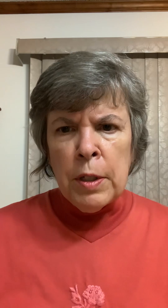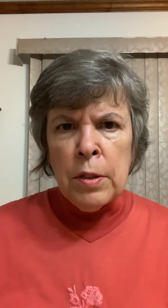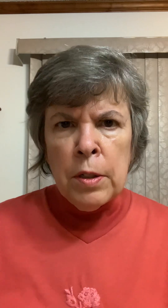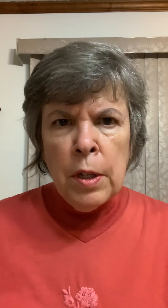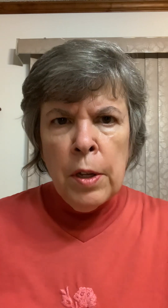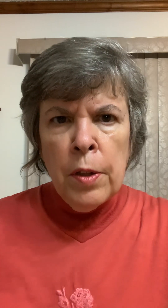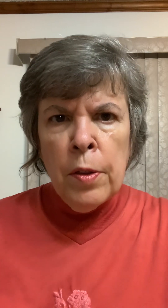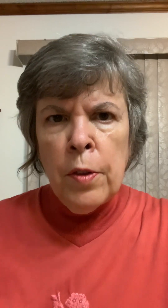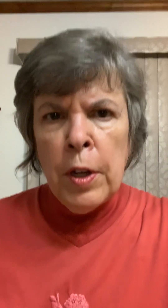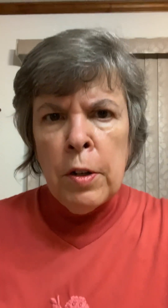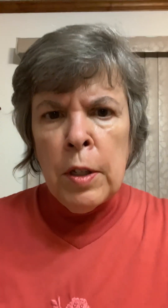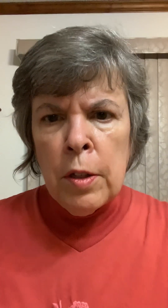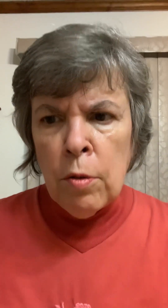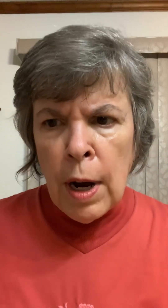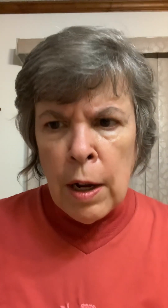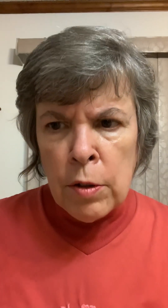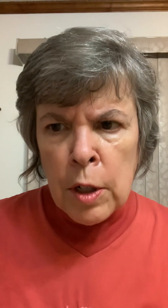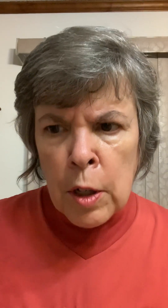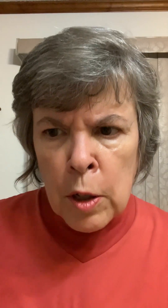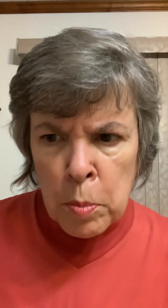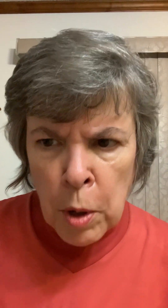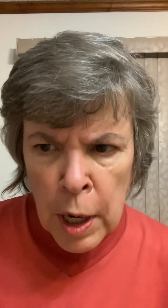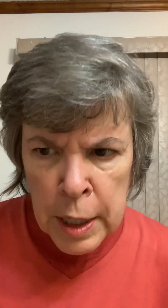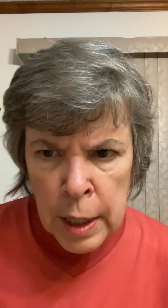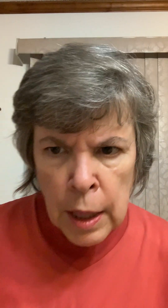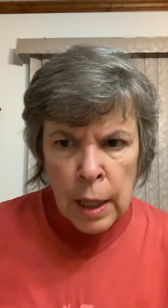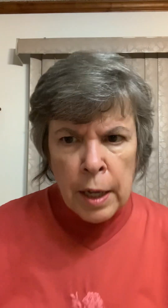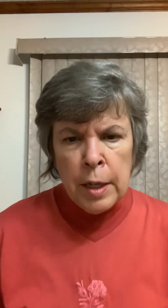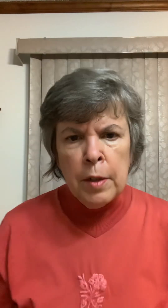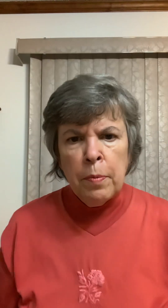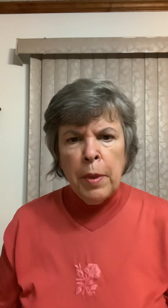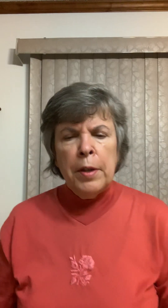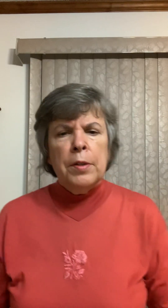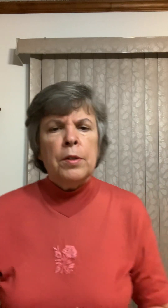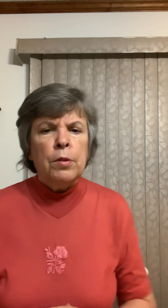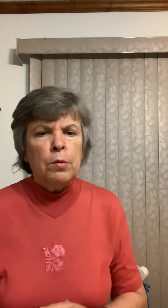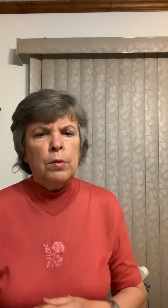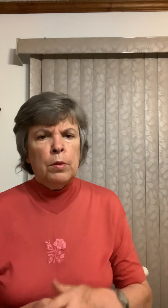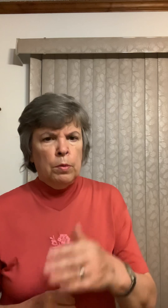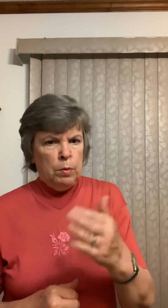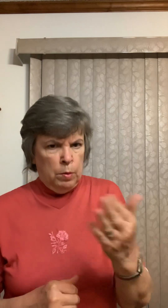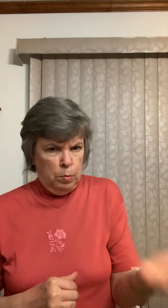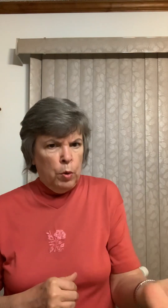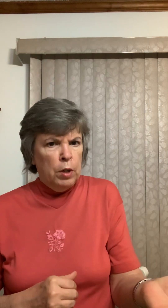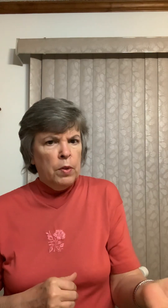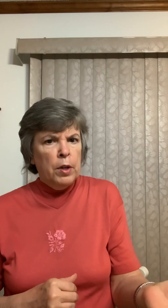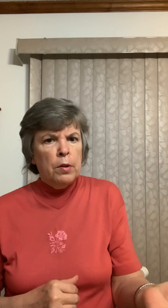it's there in the ground his body lay. So point over there